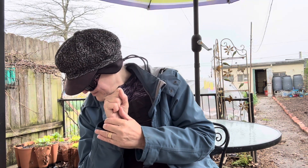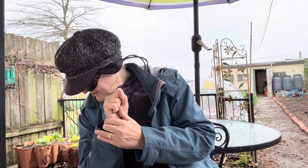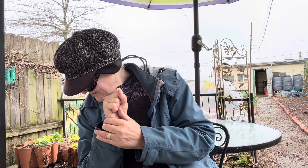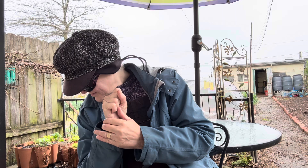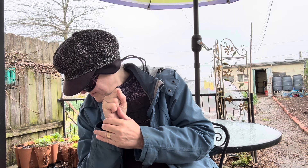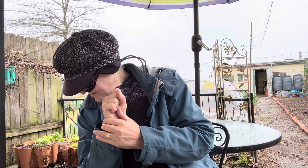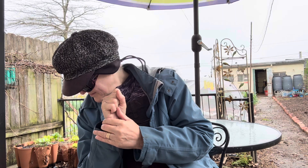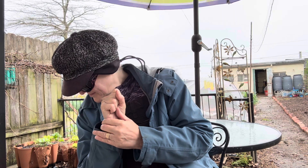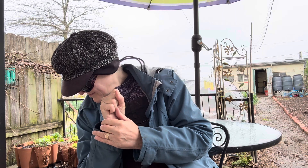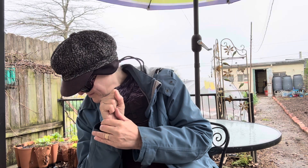peppers,